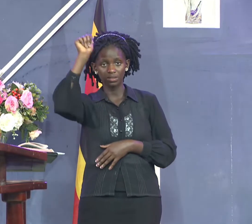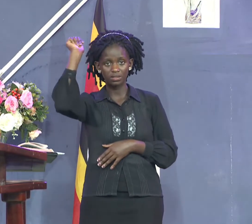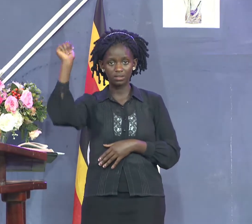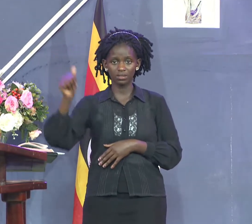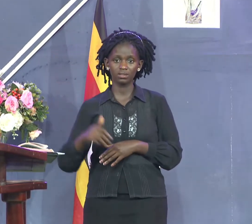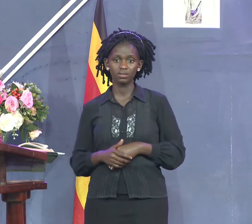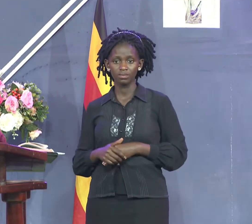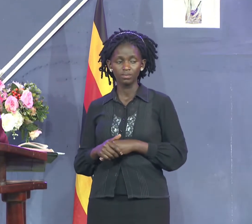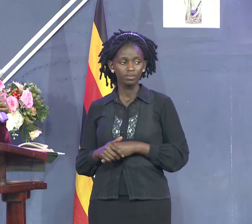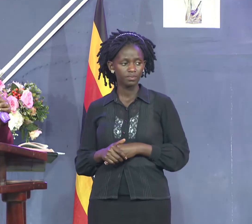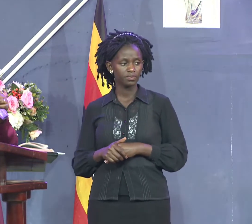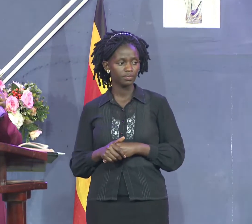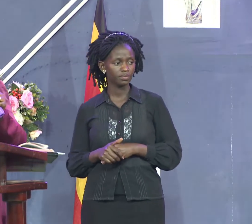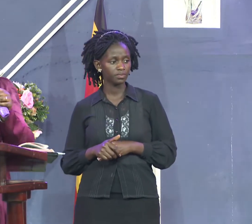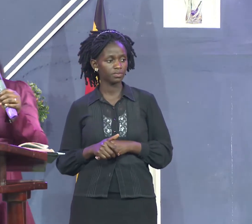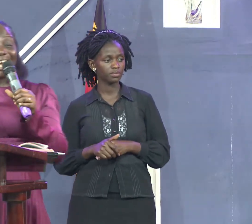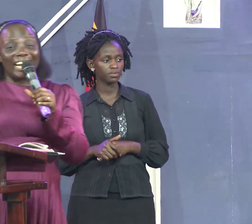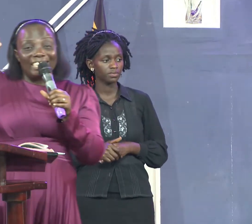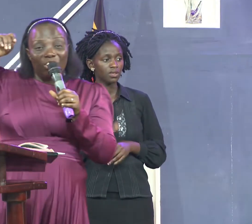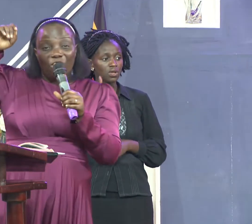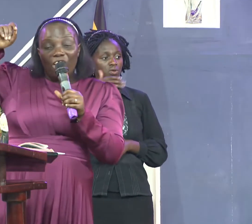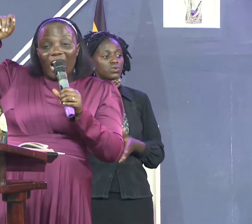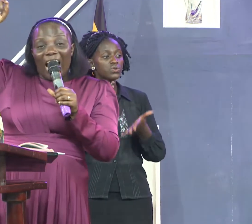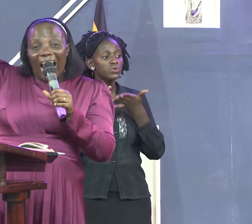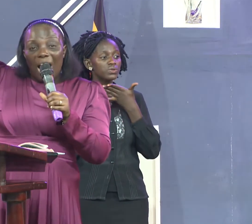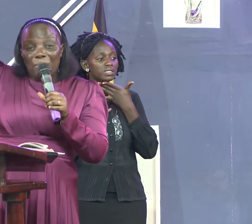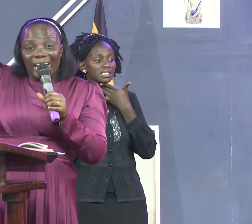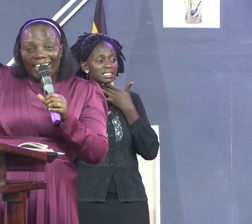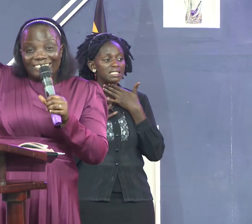understanding, in the way you understand matters,